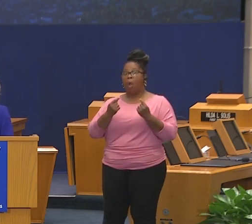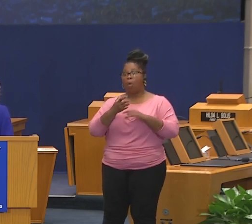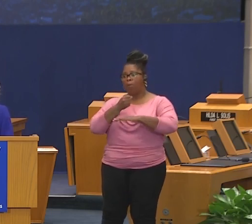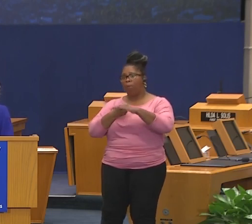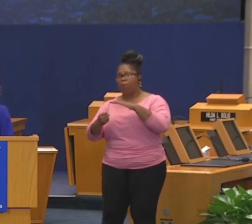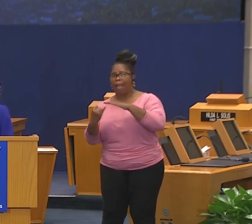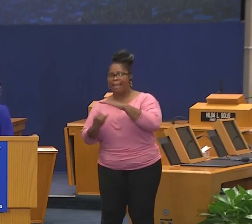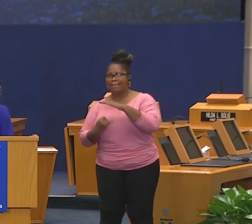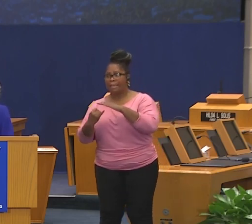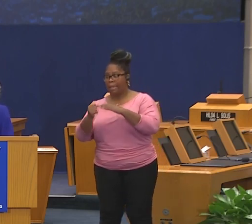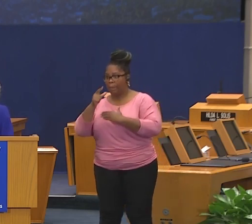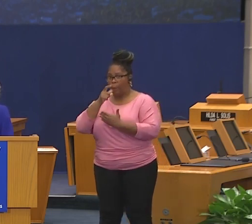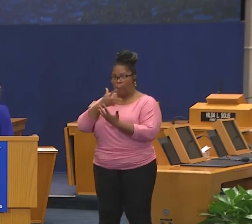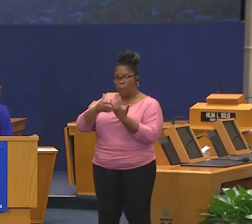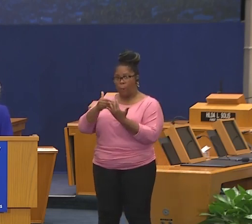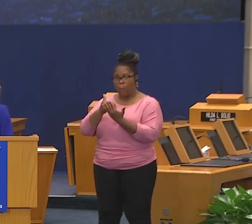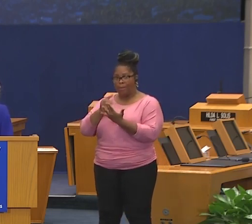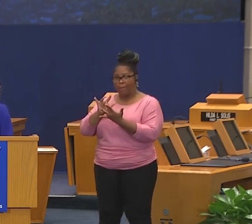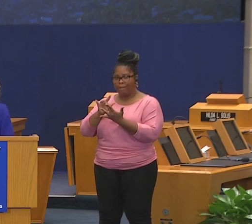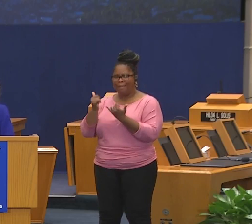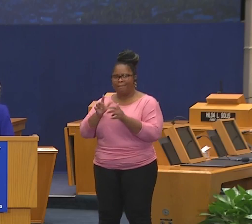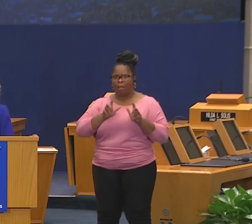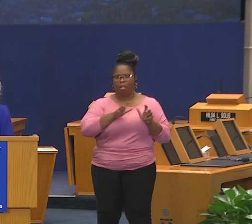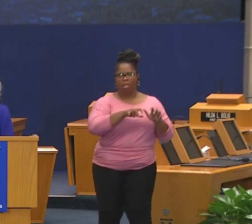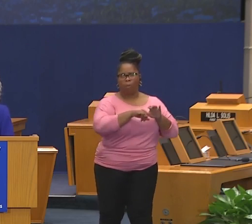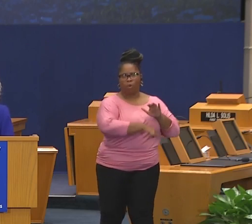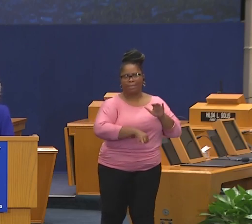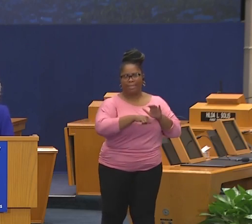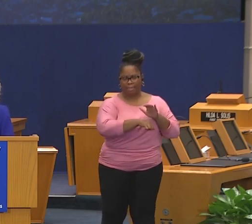now quarantined. There are